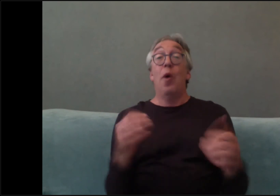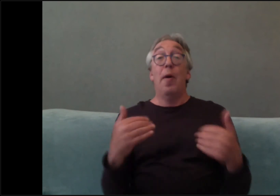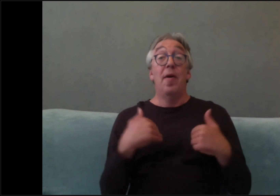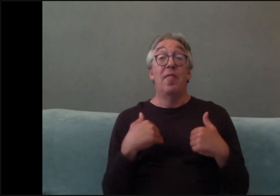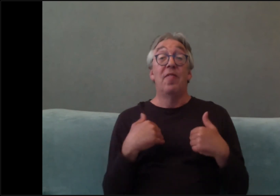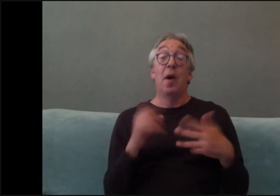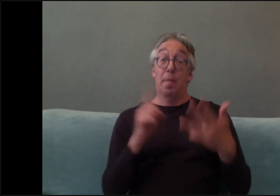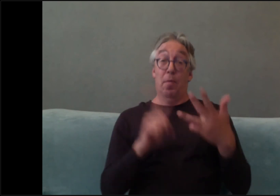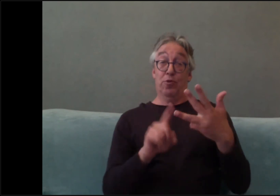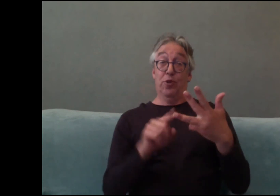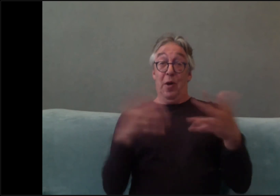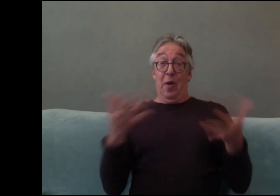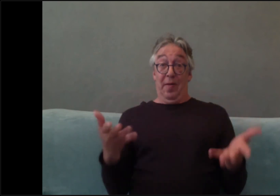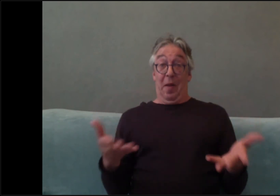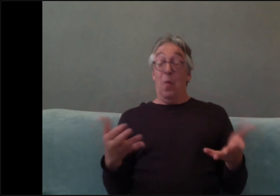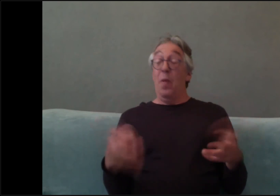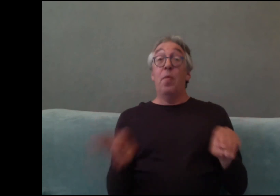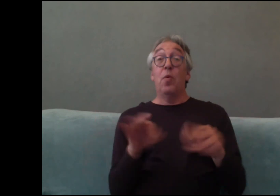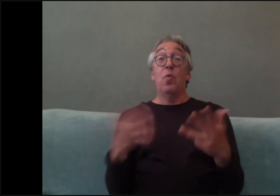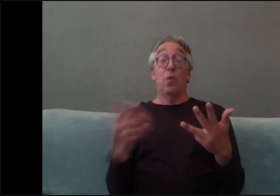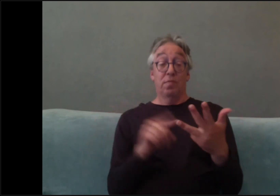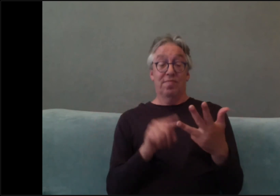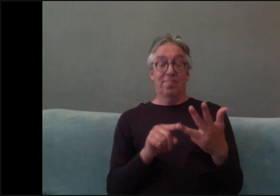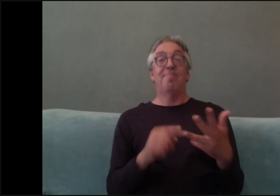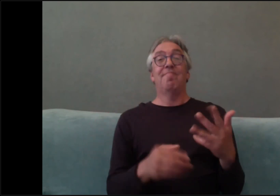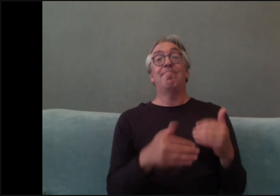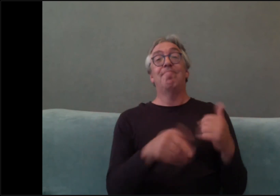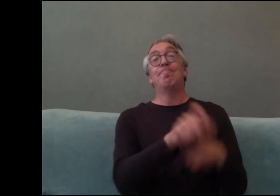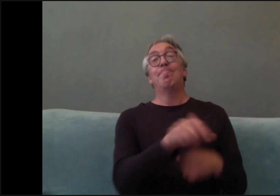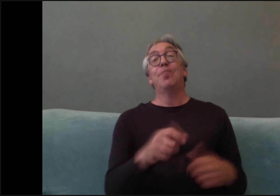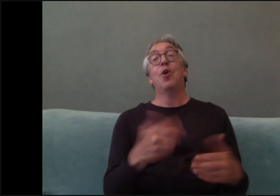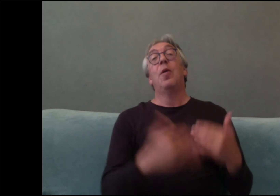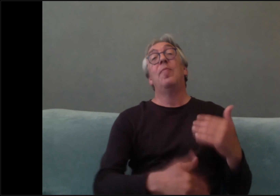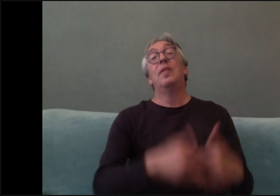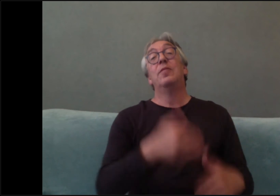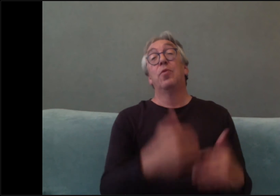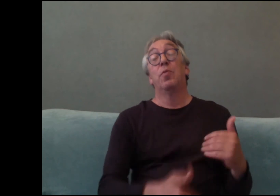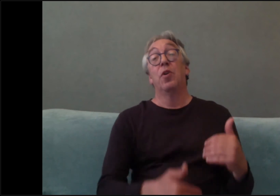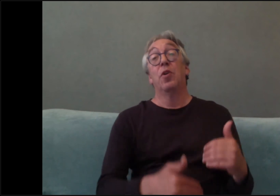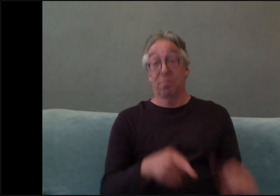figure persons with a disability live with an aerobic rate of